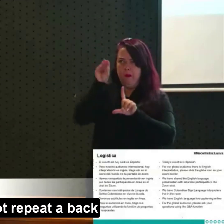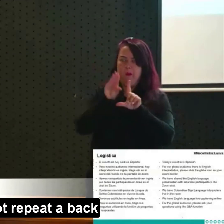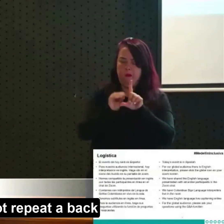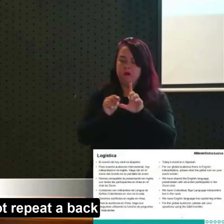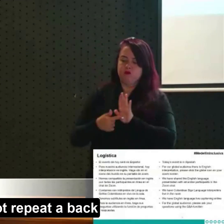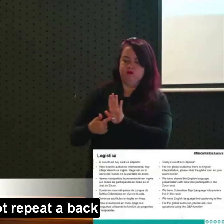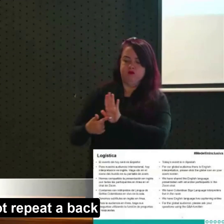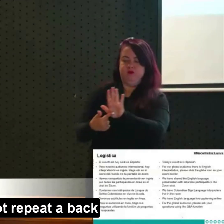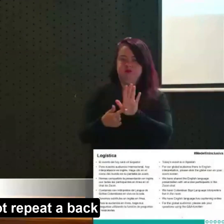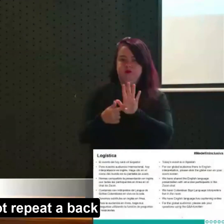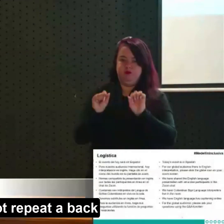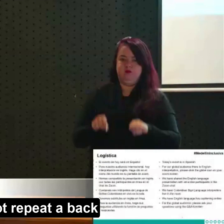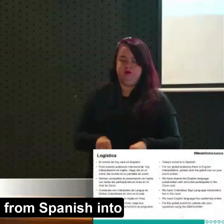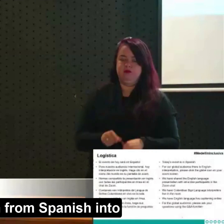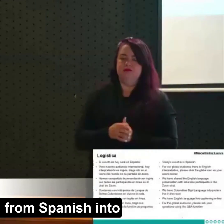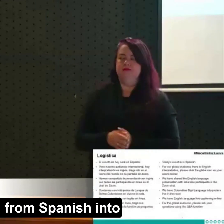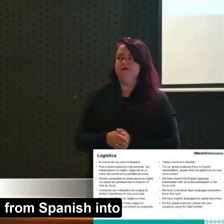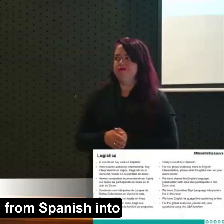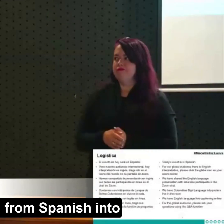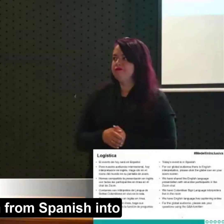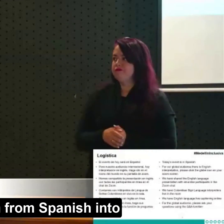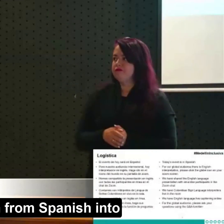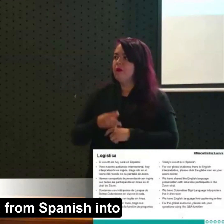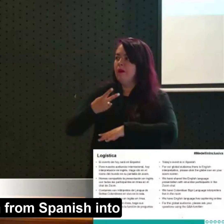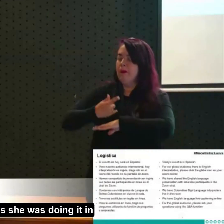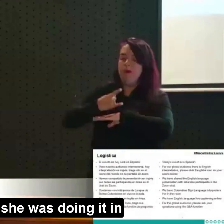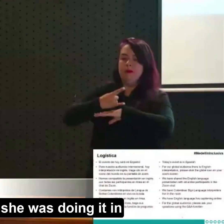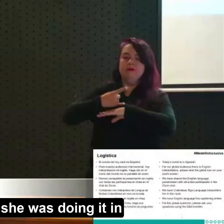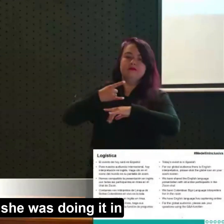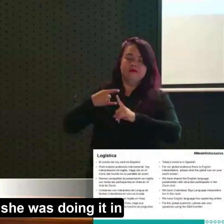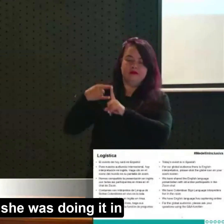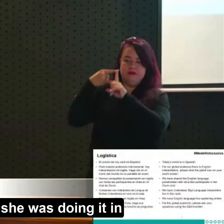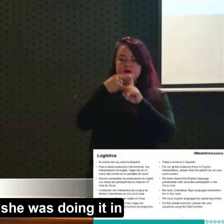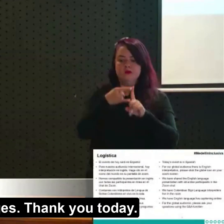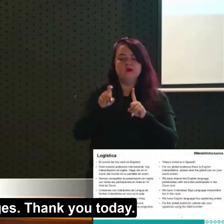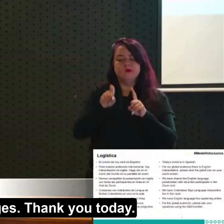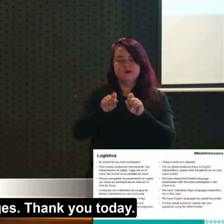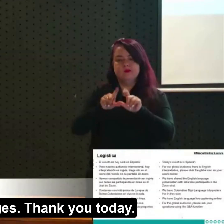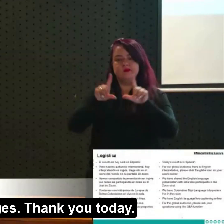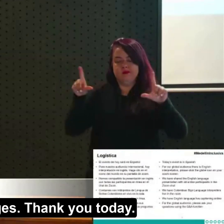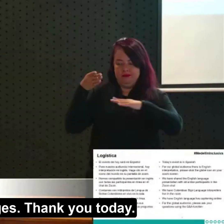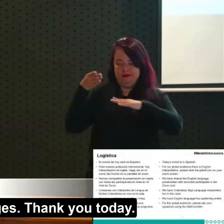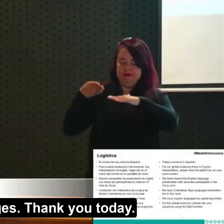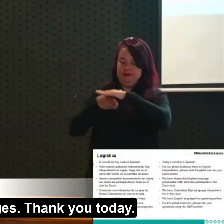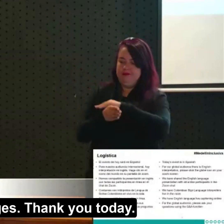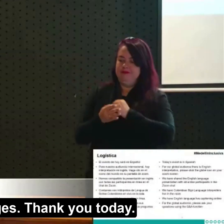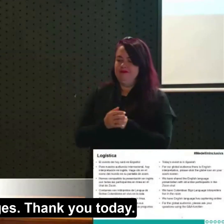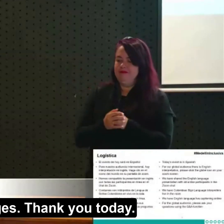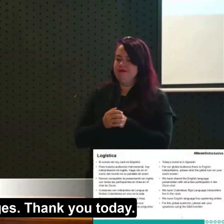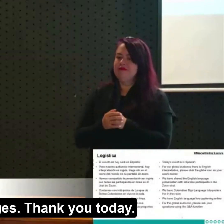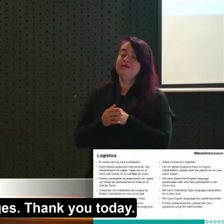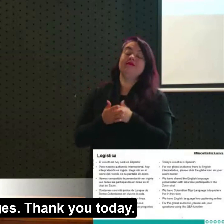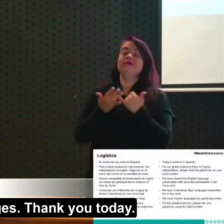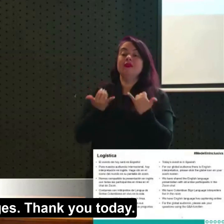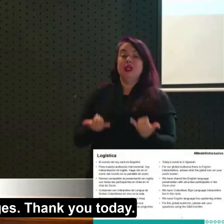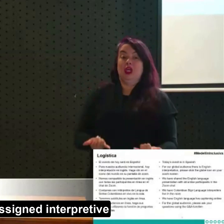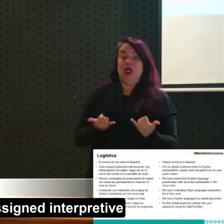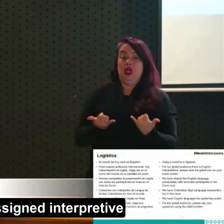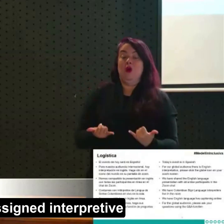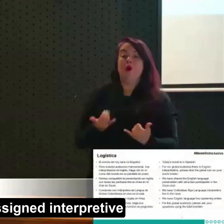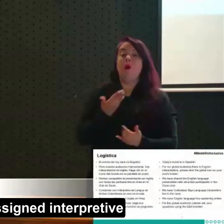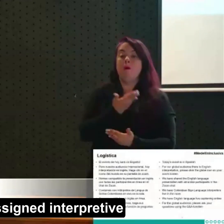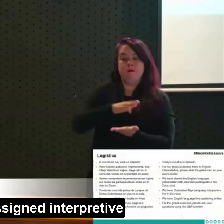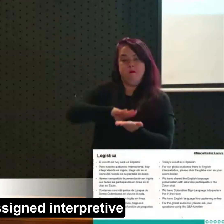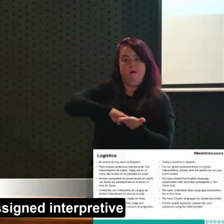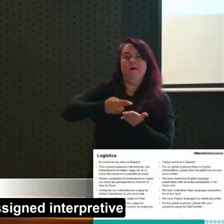will not repeat a back translation from Spanish into English, as she's doing it in both languages. Thank you.